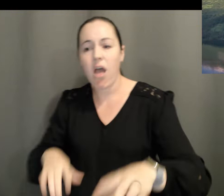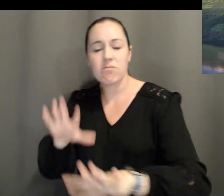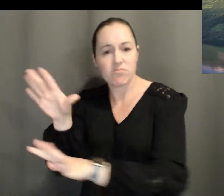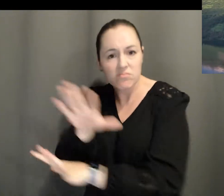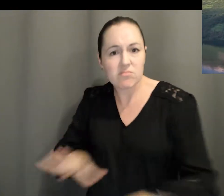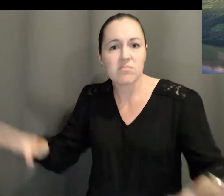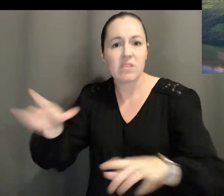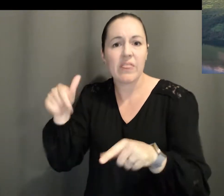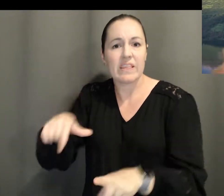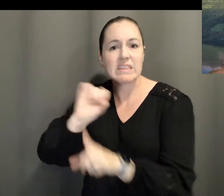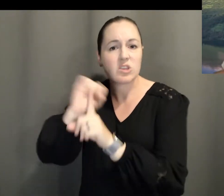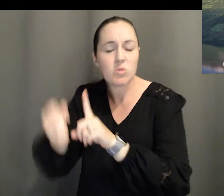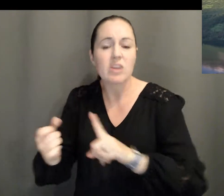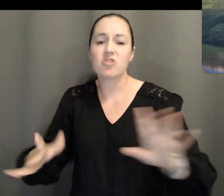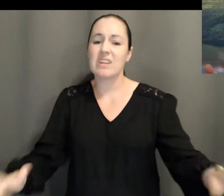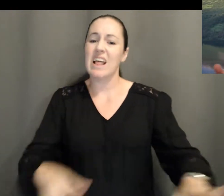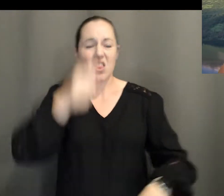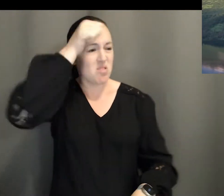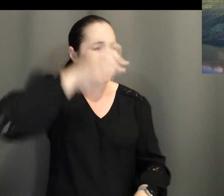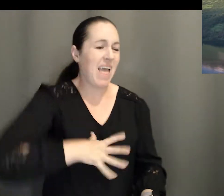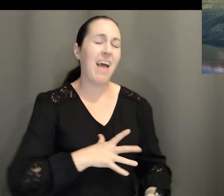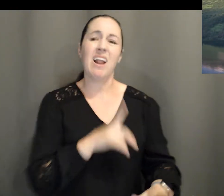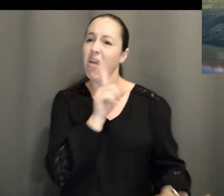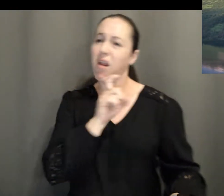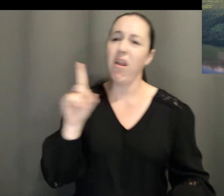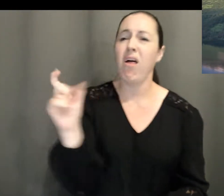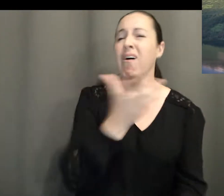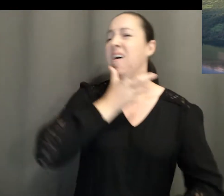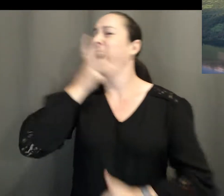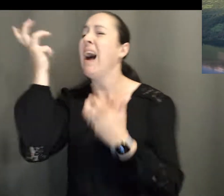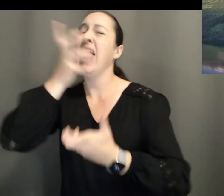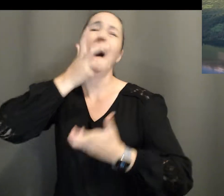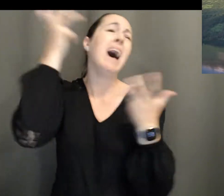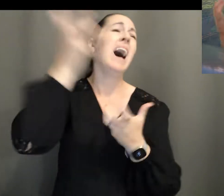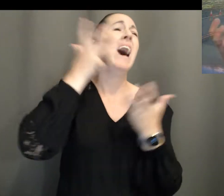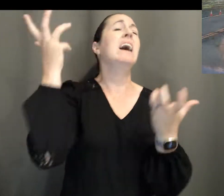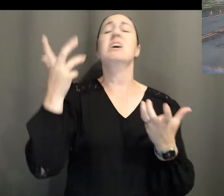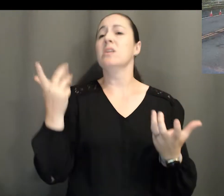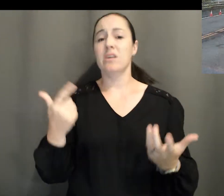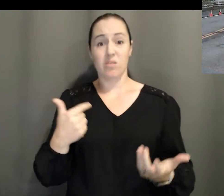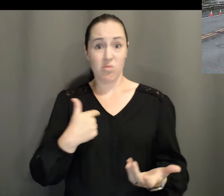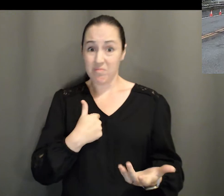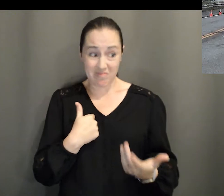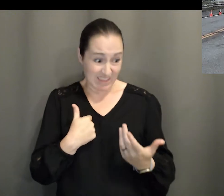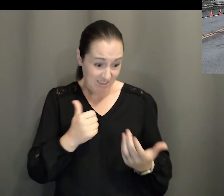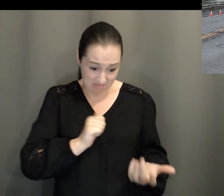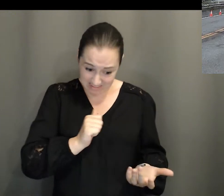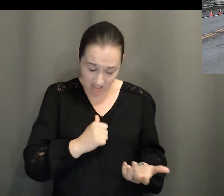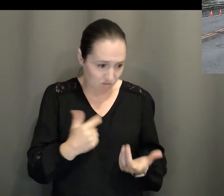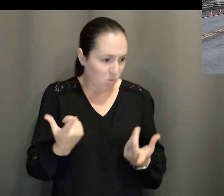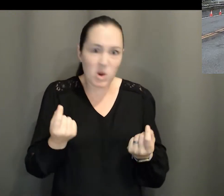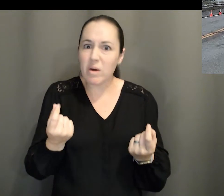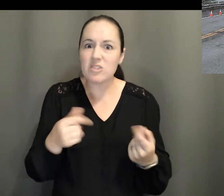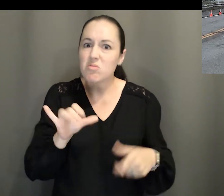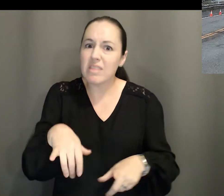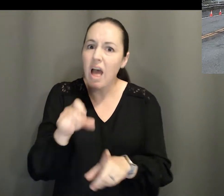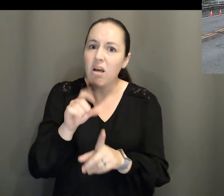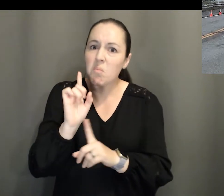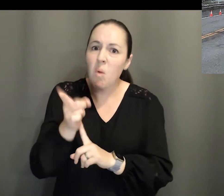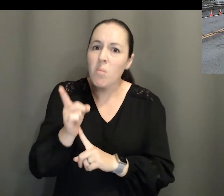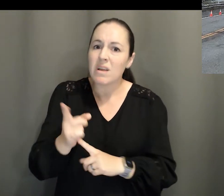of here. He needs to be away from the scene. And this gentleman starts walking down the highway, crying and wailing. What do I